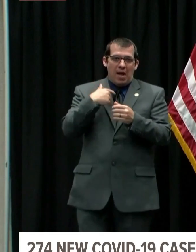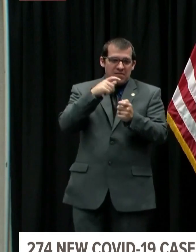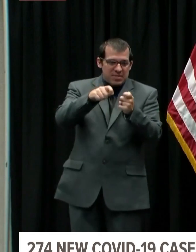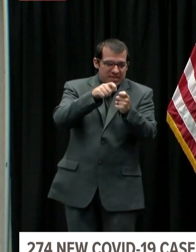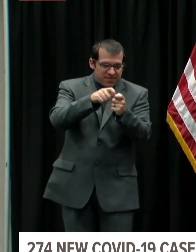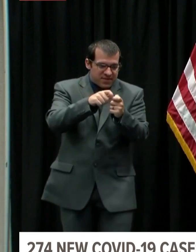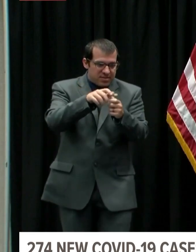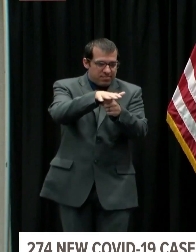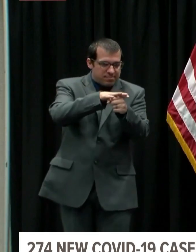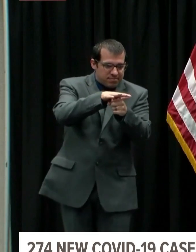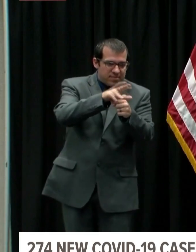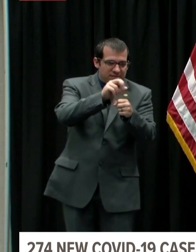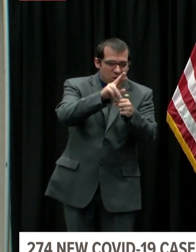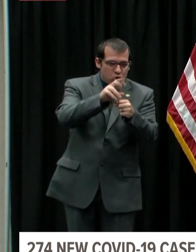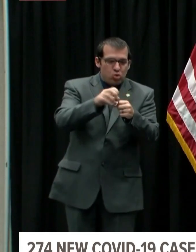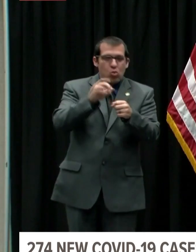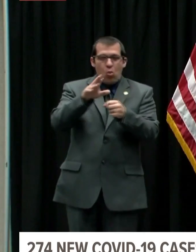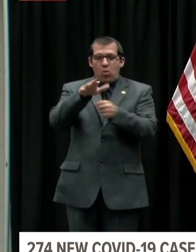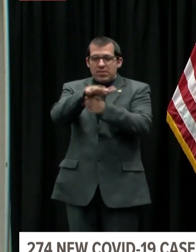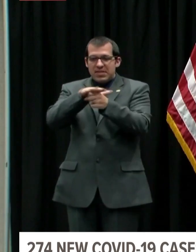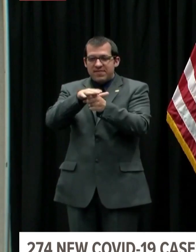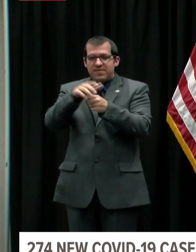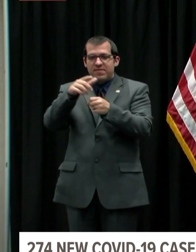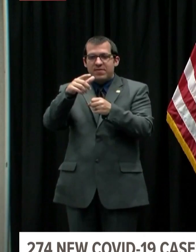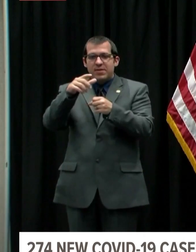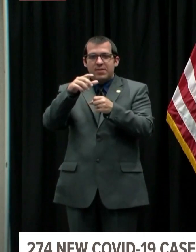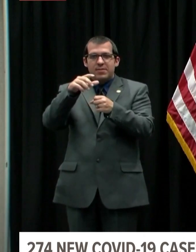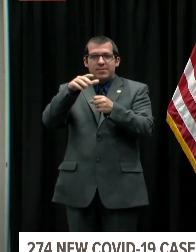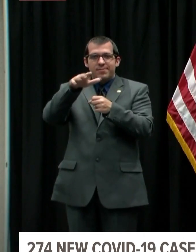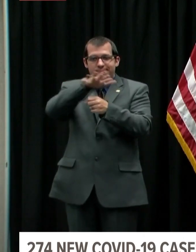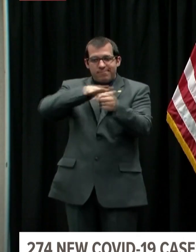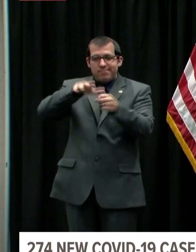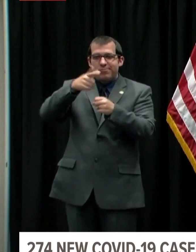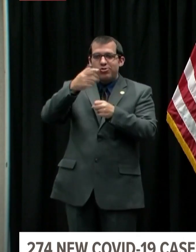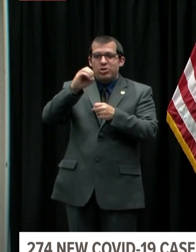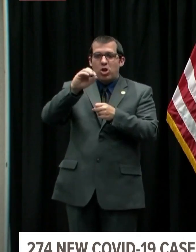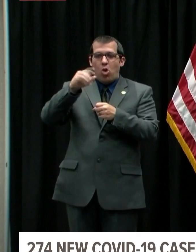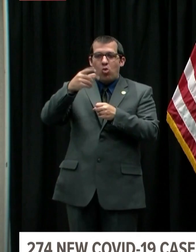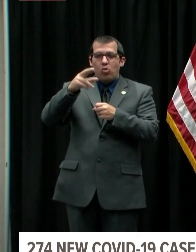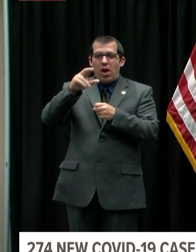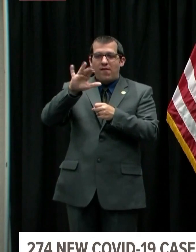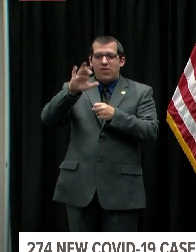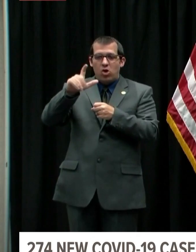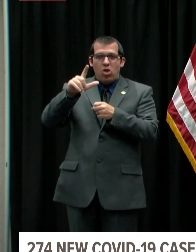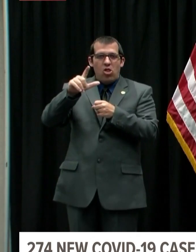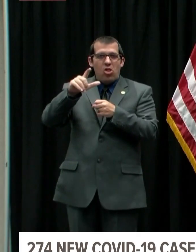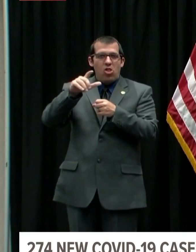or targeted geographic area. Obviously, when you see this kind of